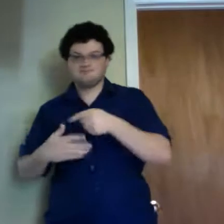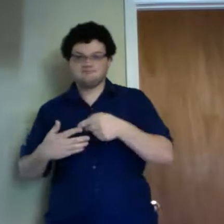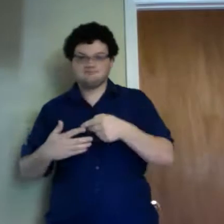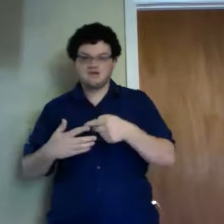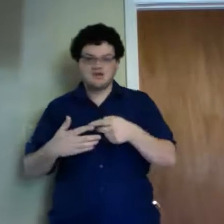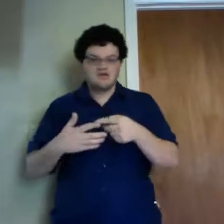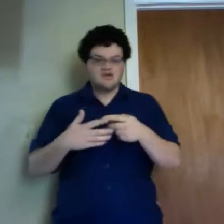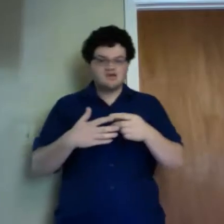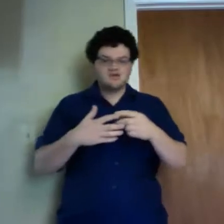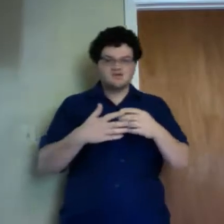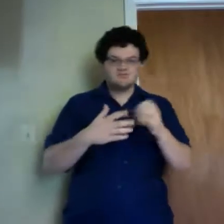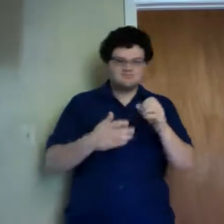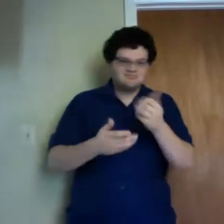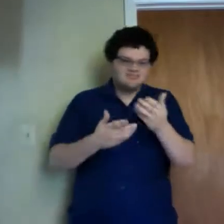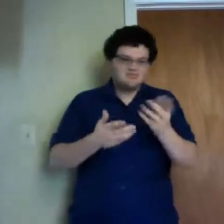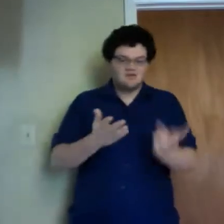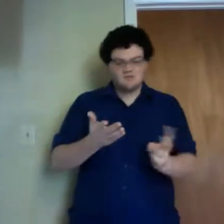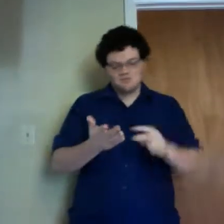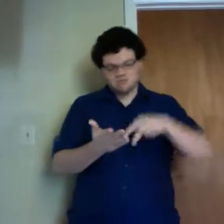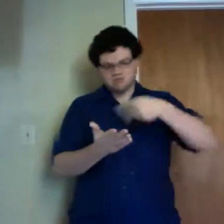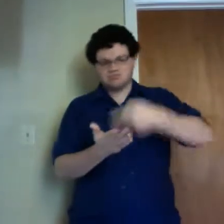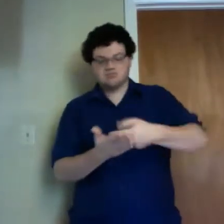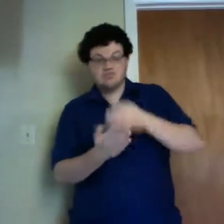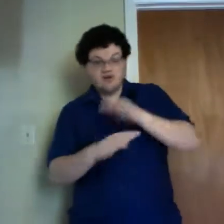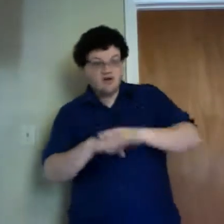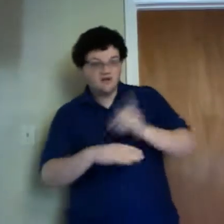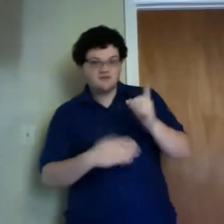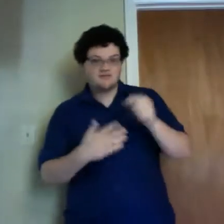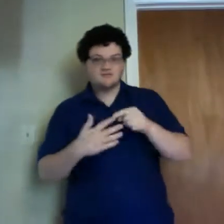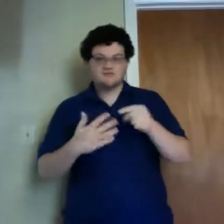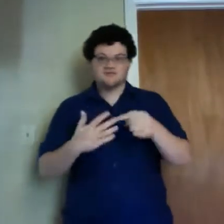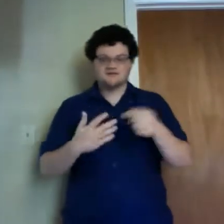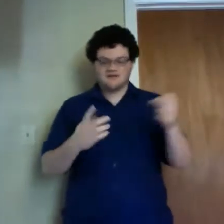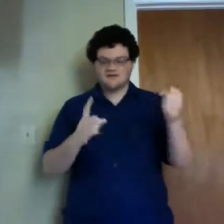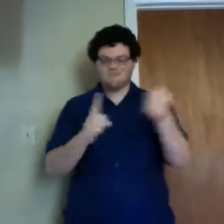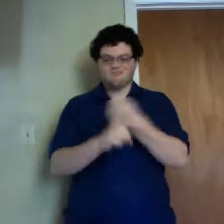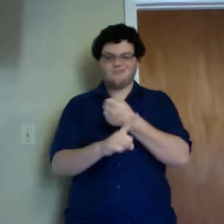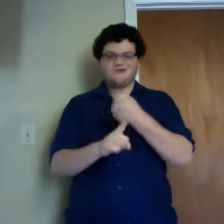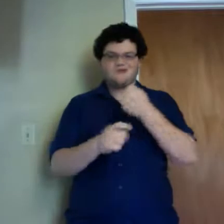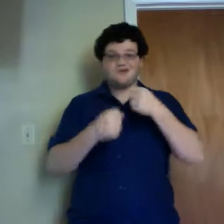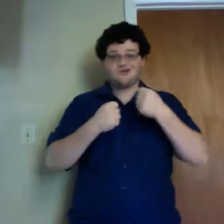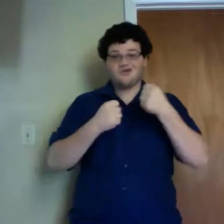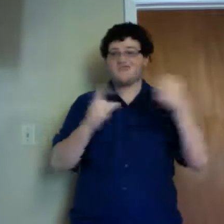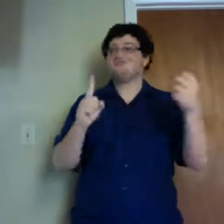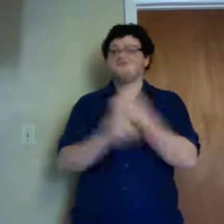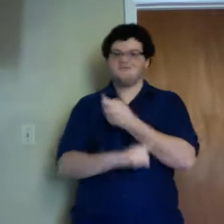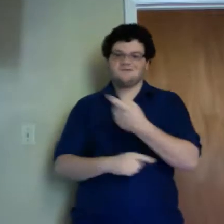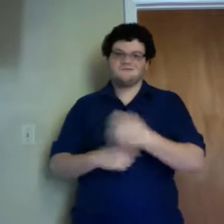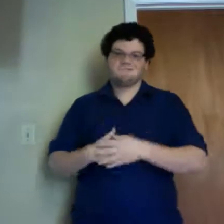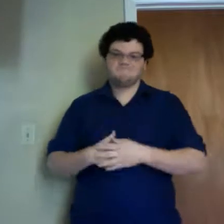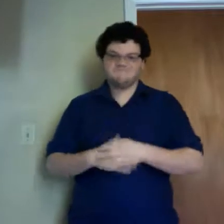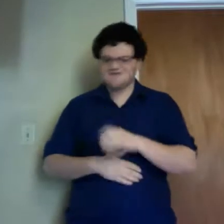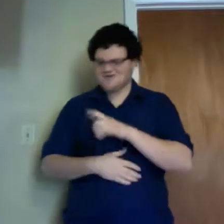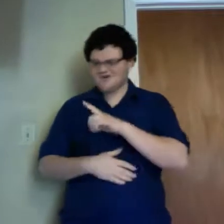overturning, and being struck by a vehicle. These hazardous situations are likely to cause sudden and